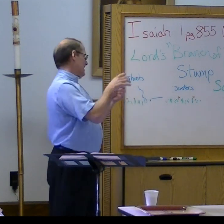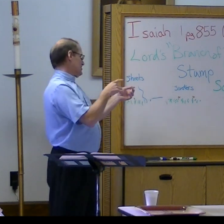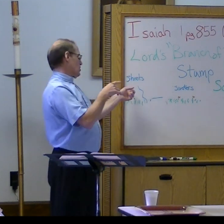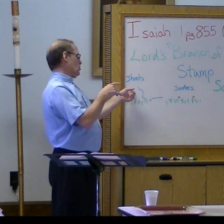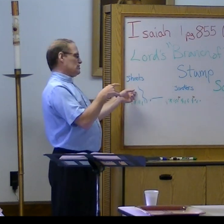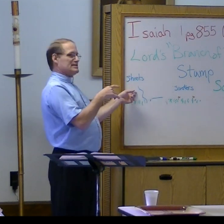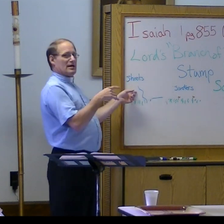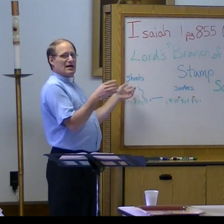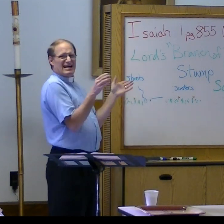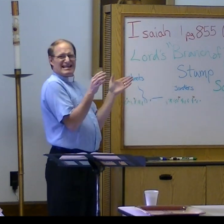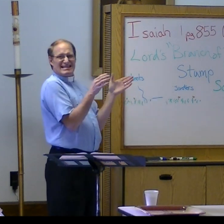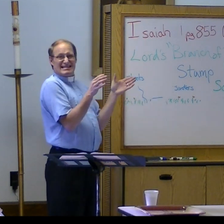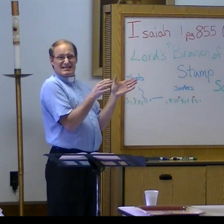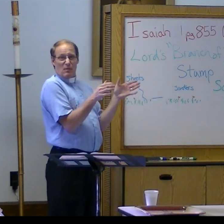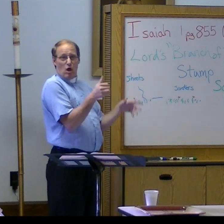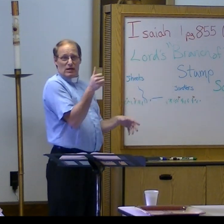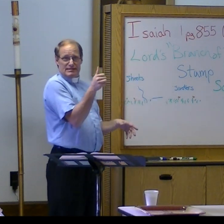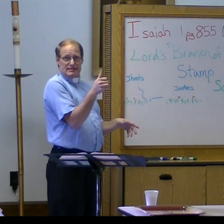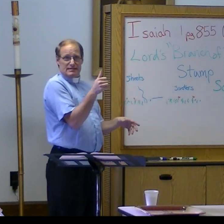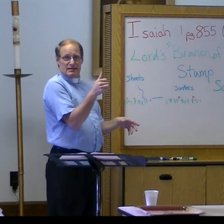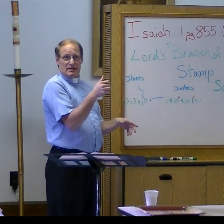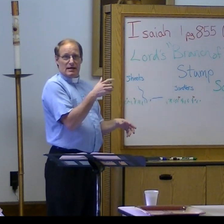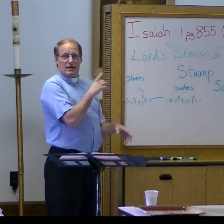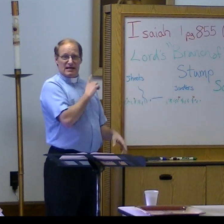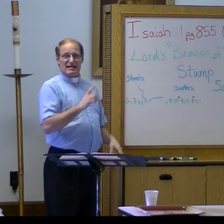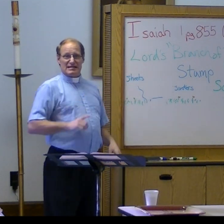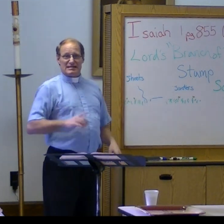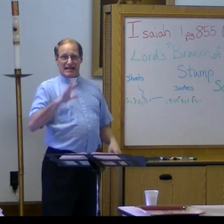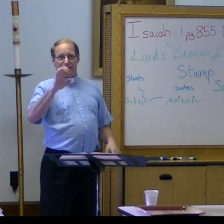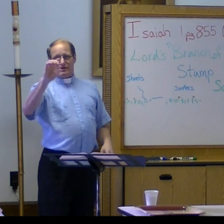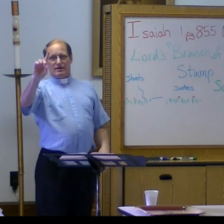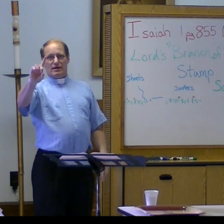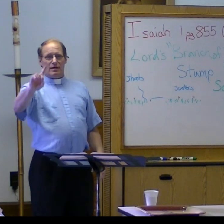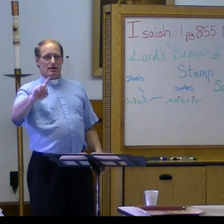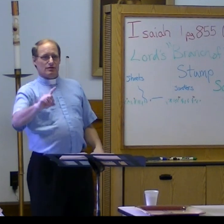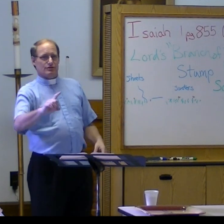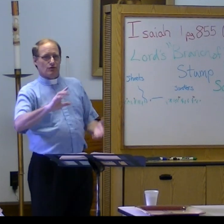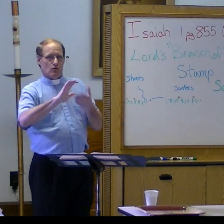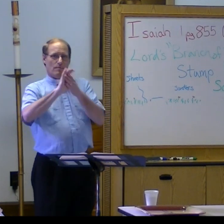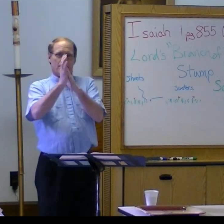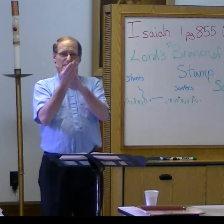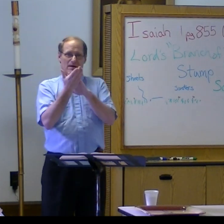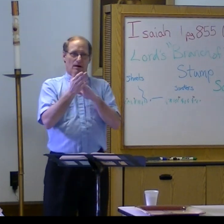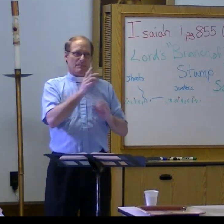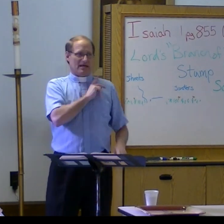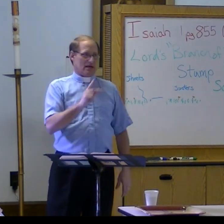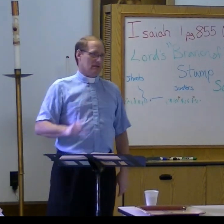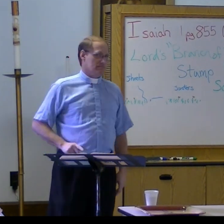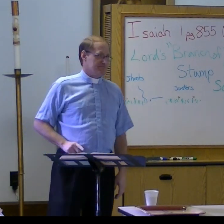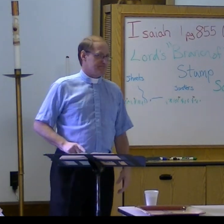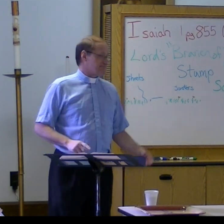They chose the smallest David to become king.